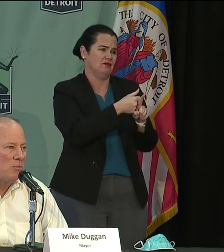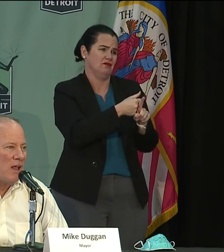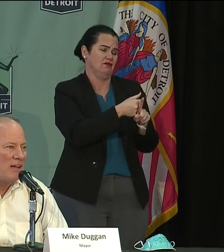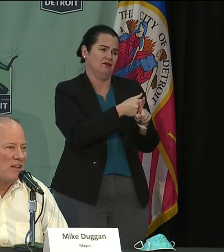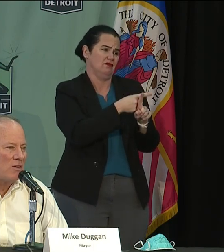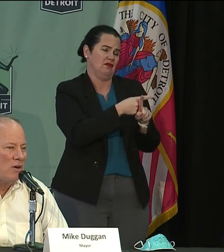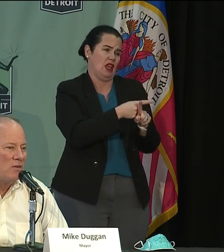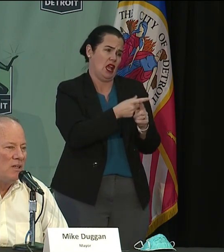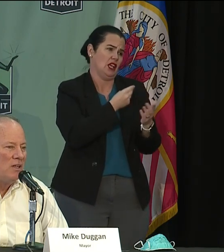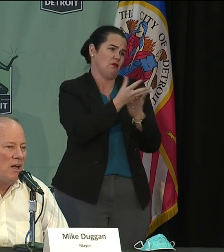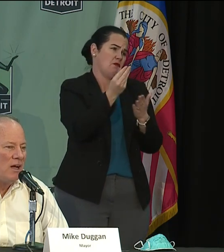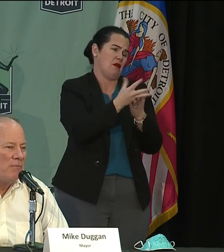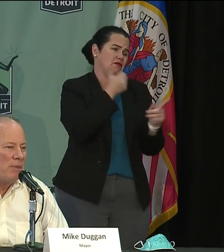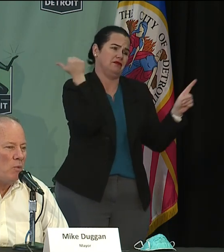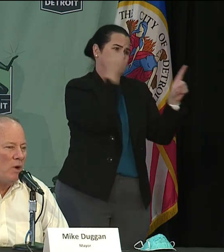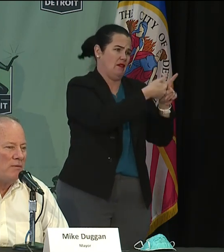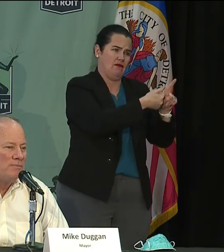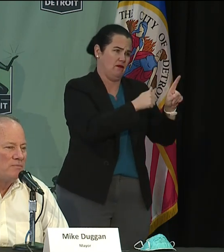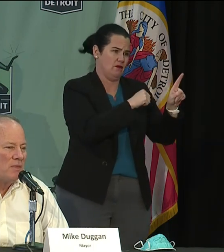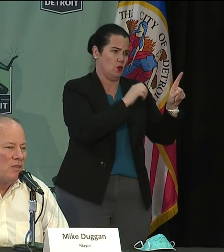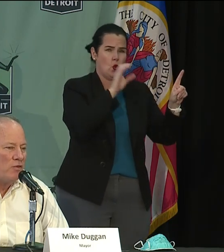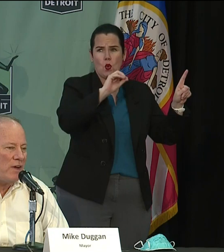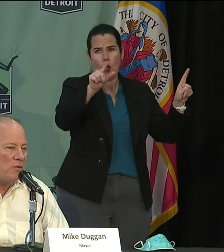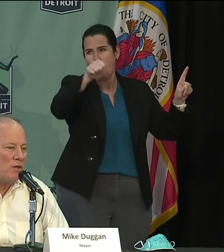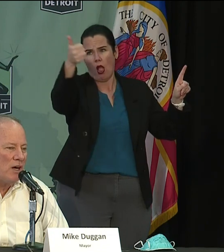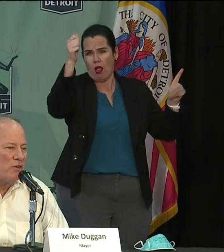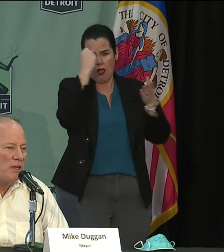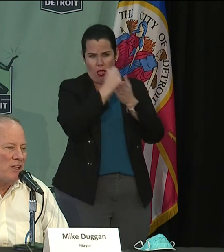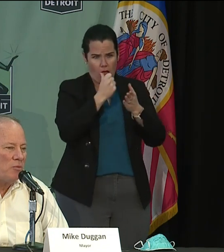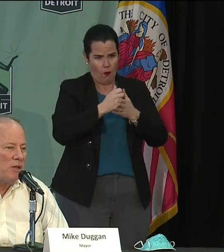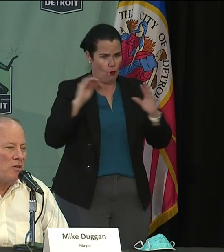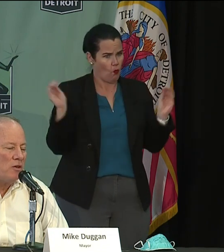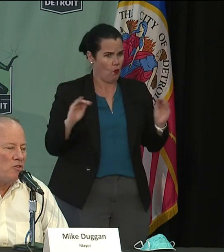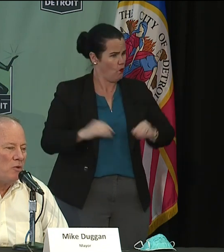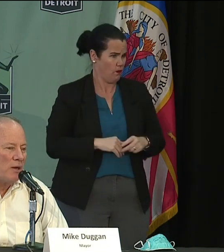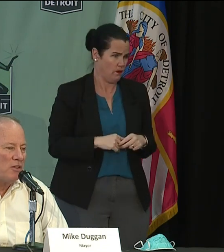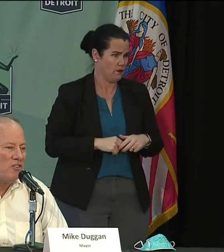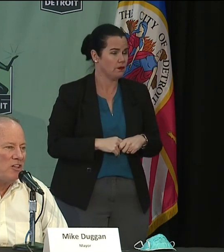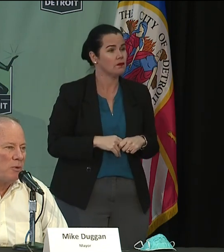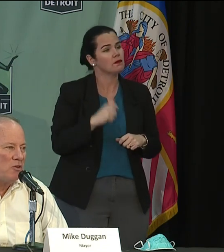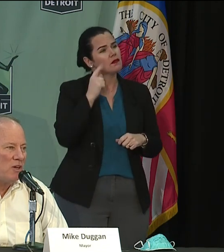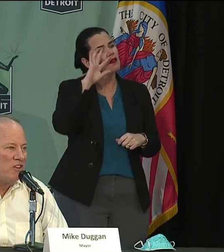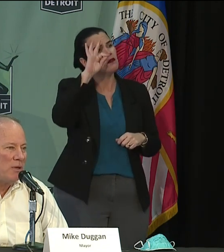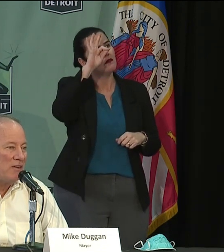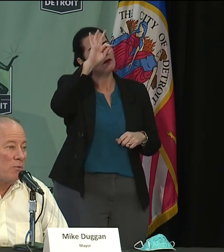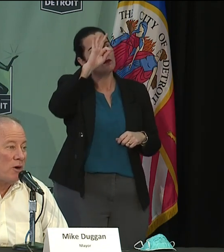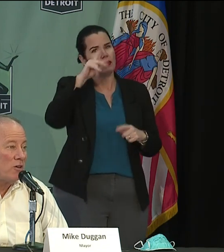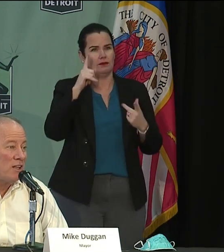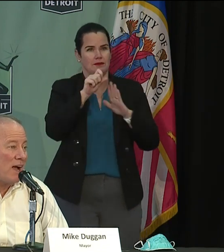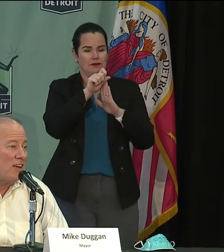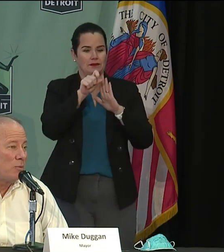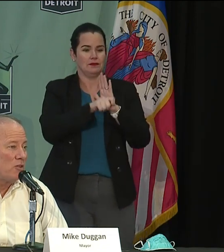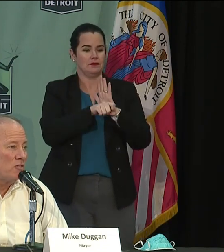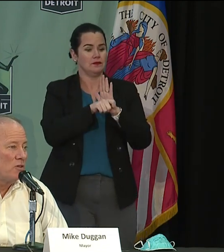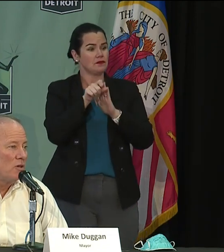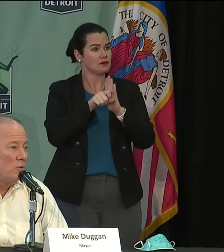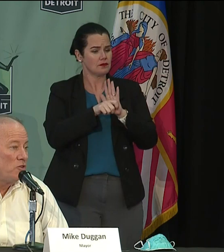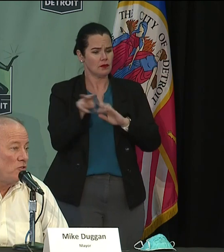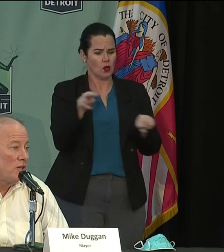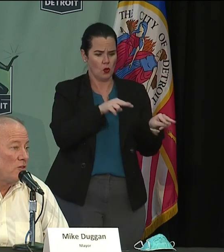gotten the supplies on our own. What the federal government has been doing, what the state's been doing, is they've been giving priority to the